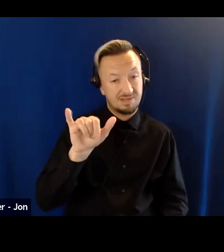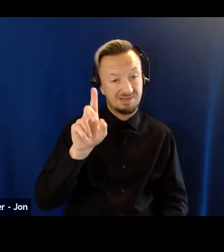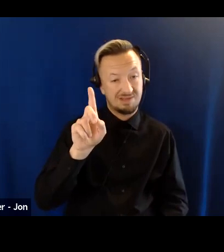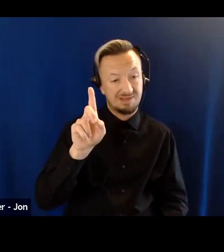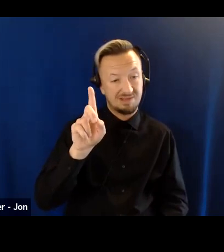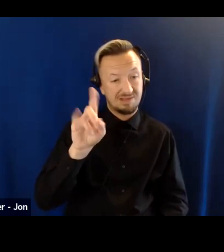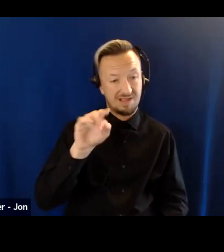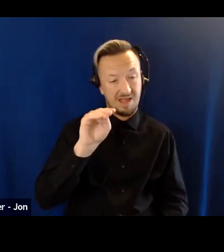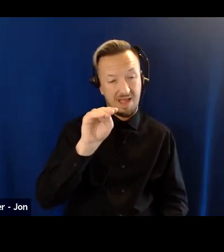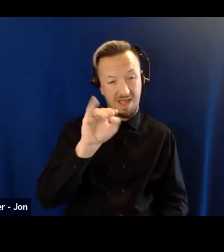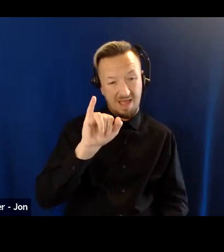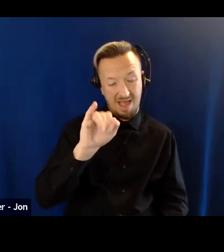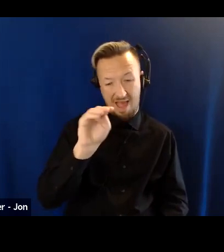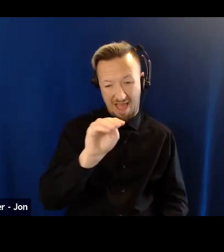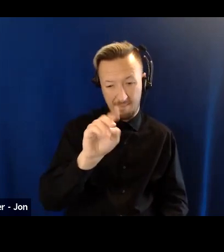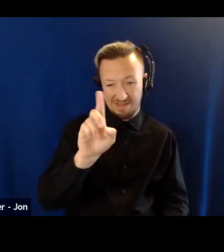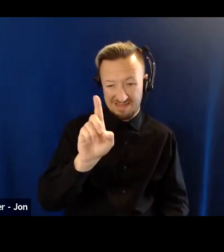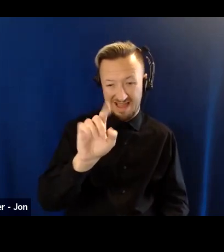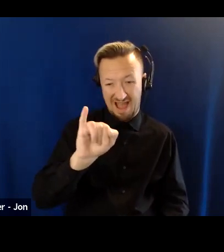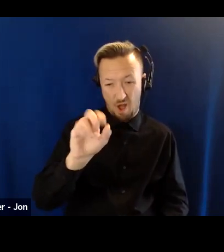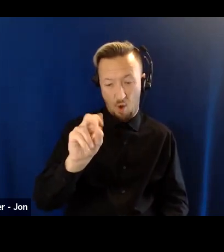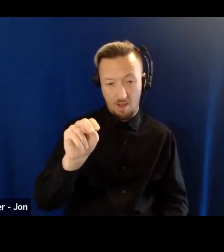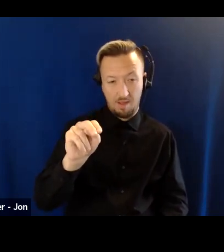M-Dion, M-D-I-O-N,